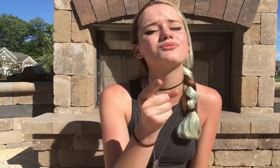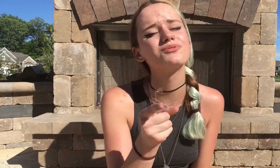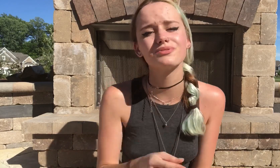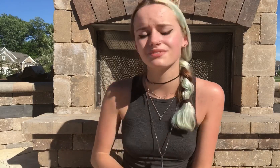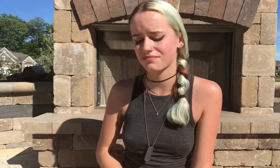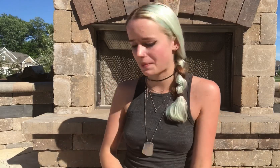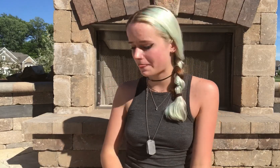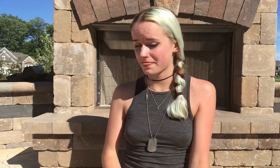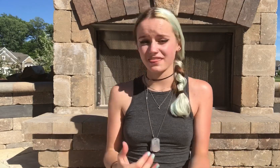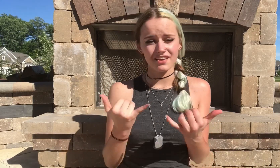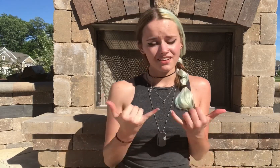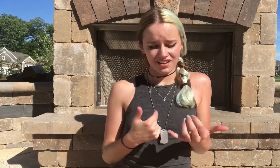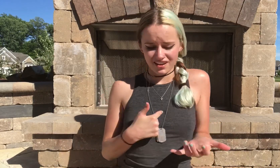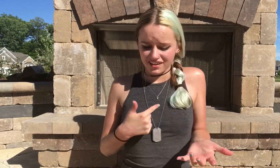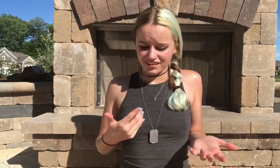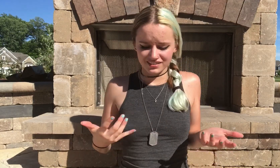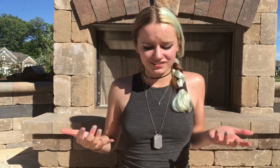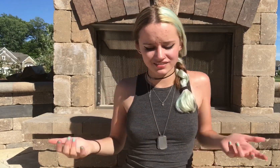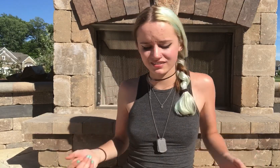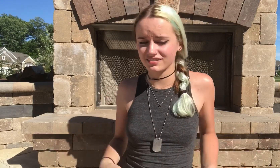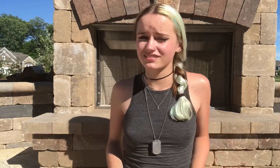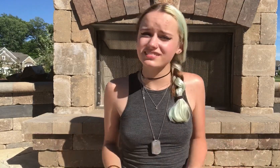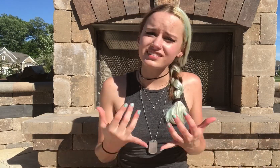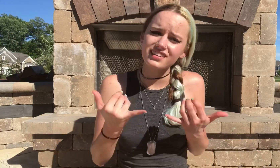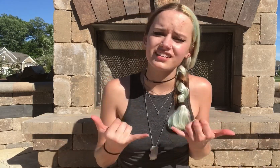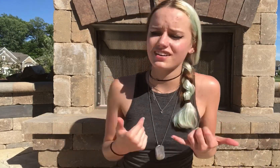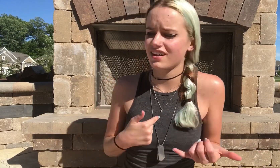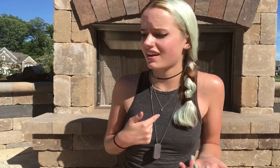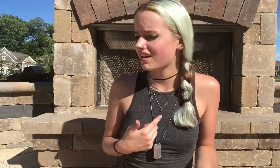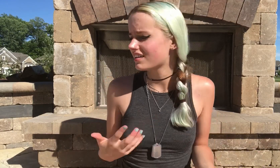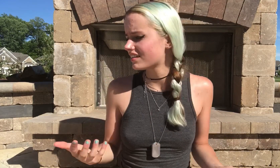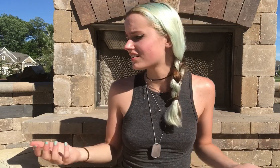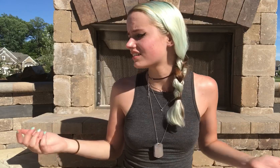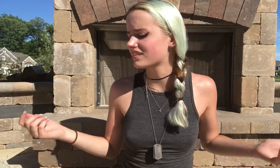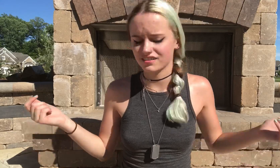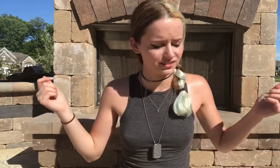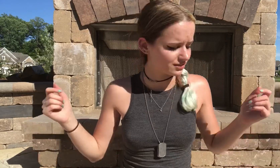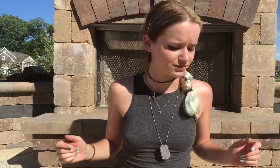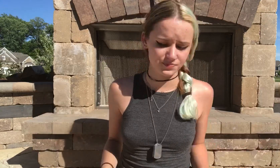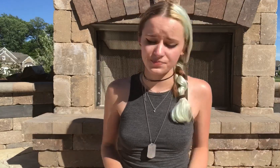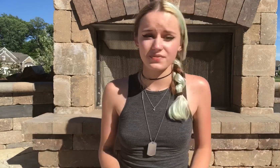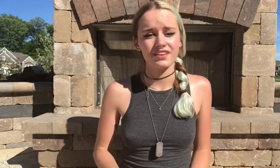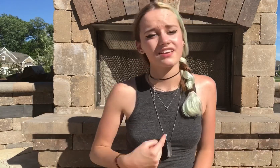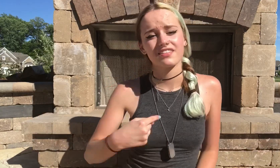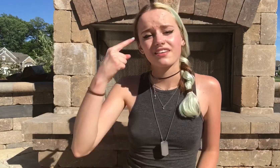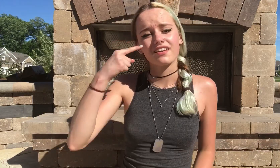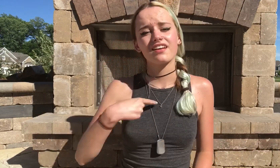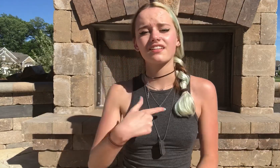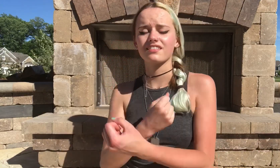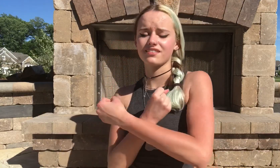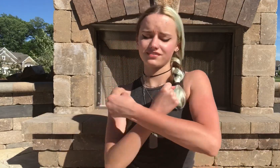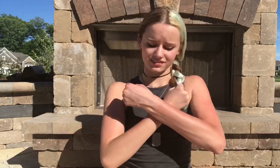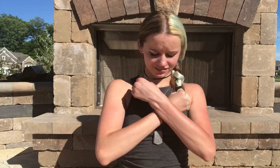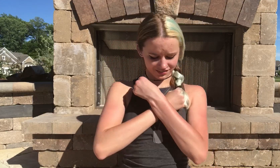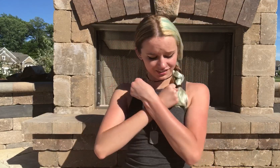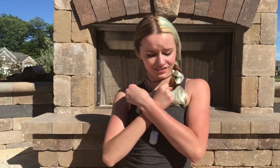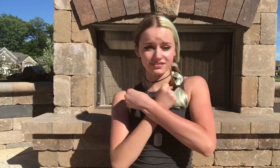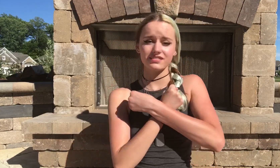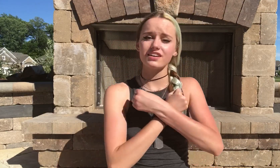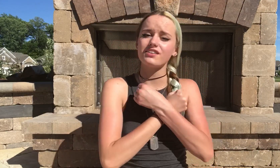Now I know, now I know I know know I I loved, loved, loved, loved,